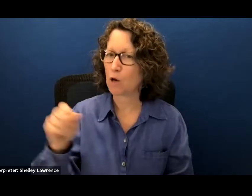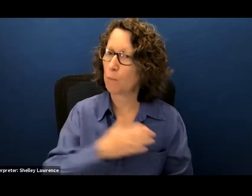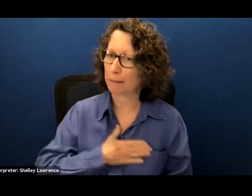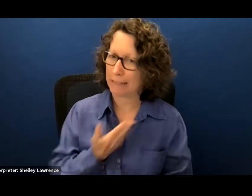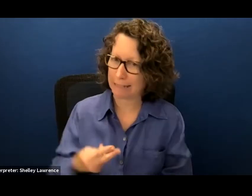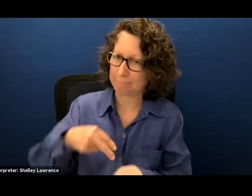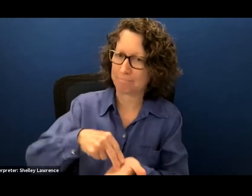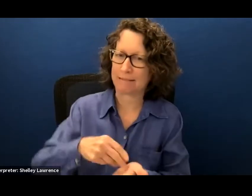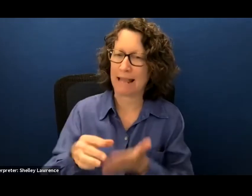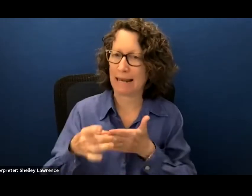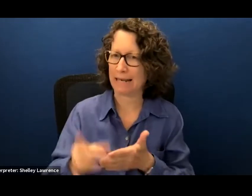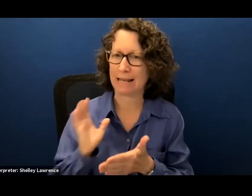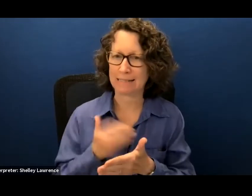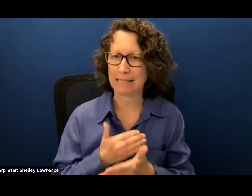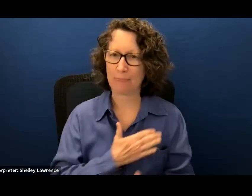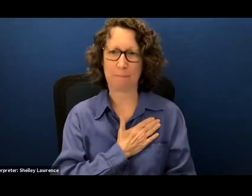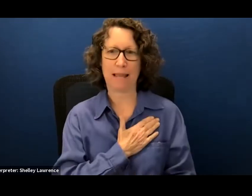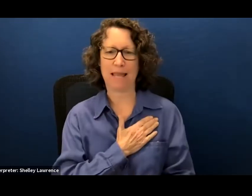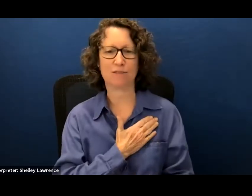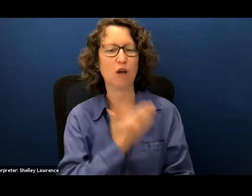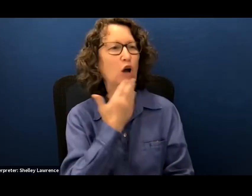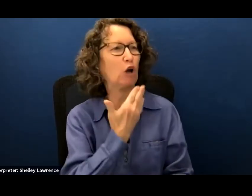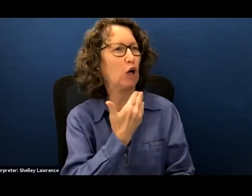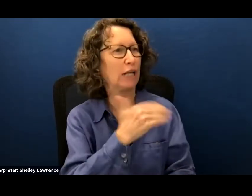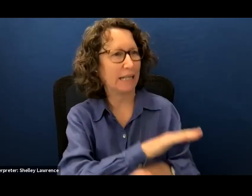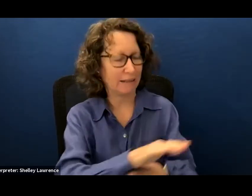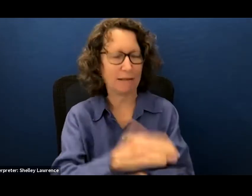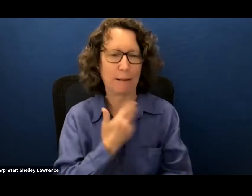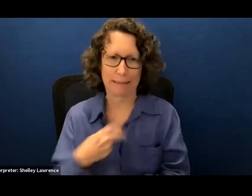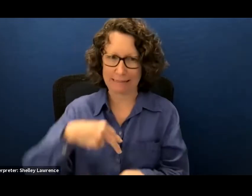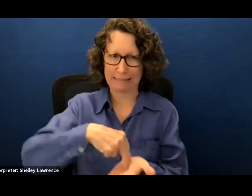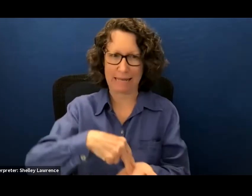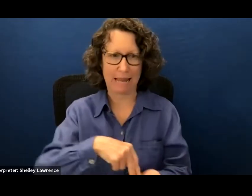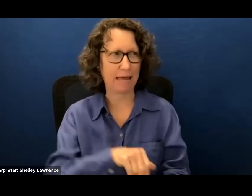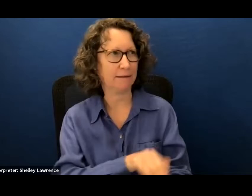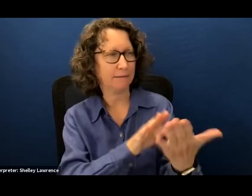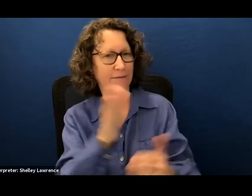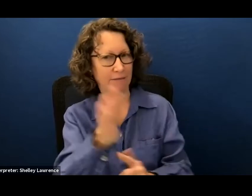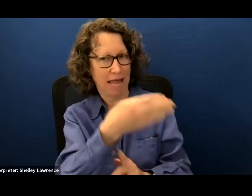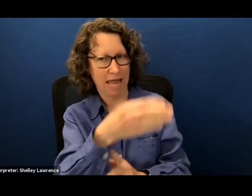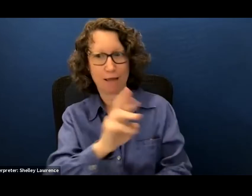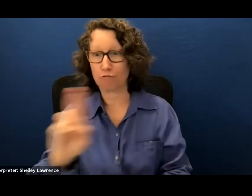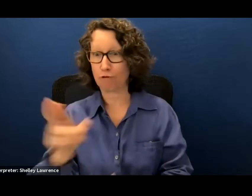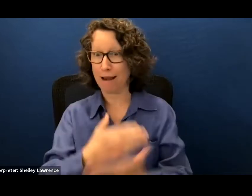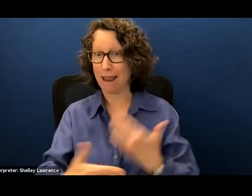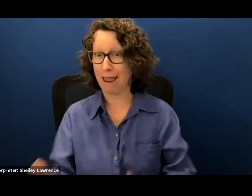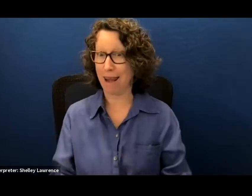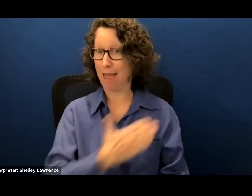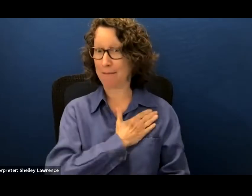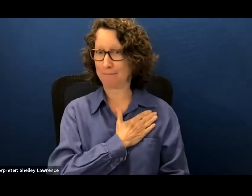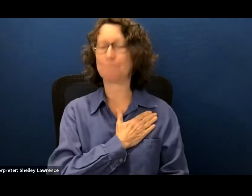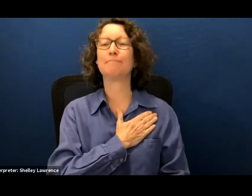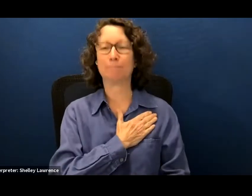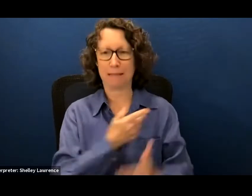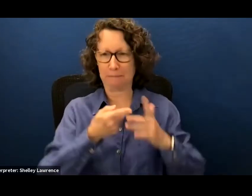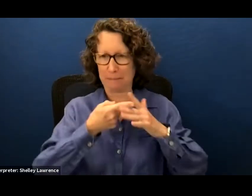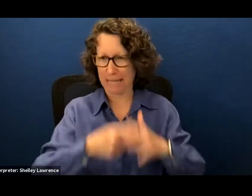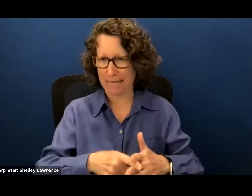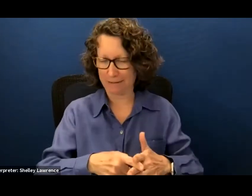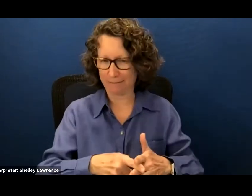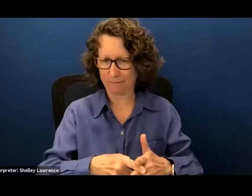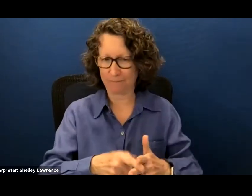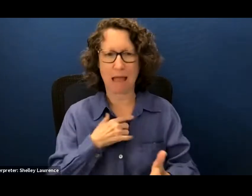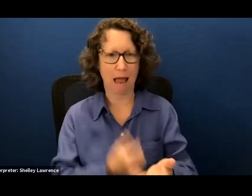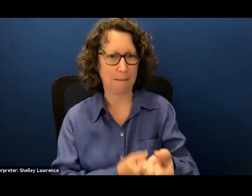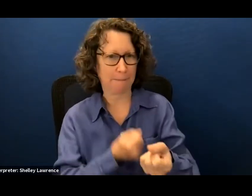of Allegiance? Yes, good evening, everyone. Please stand and face the flag. Put your right hand over your heart. Ready, begin.